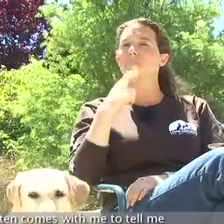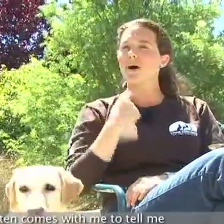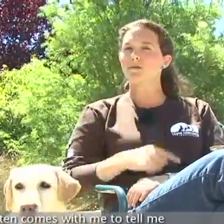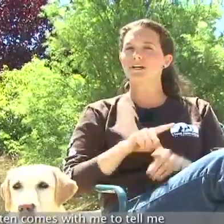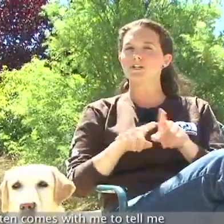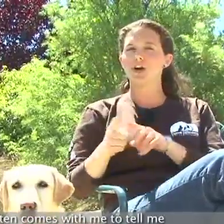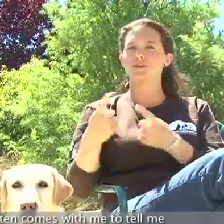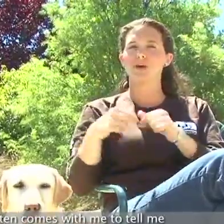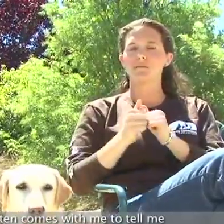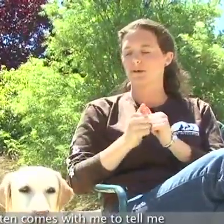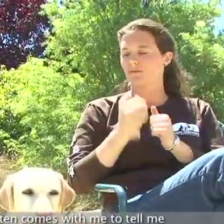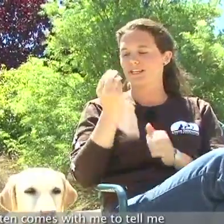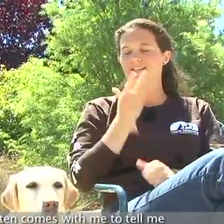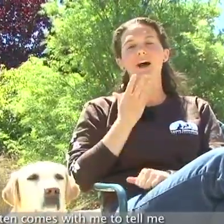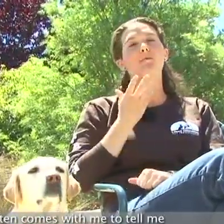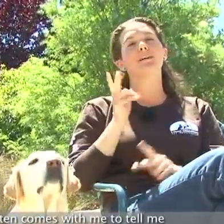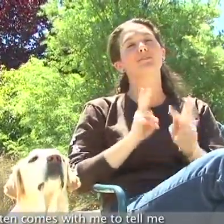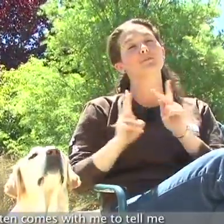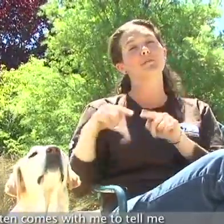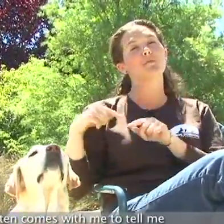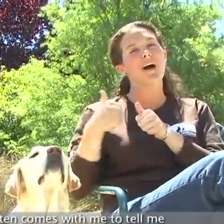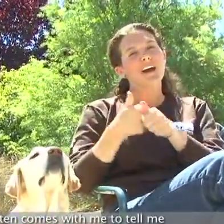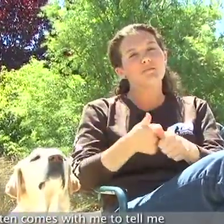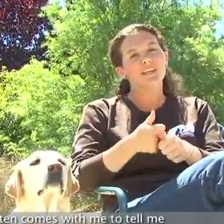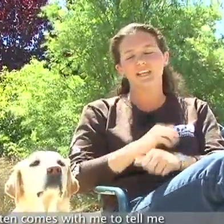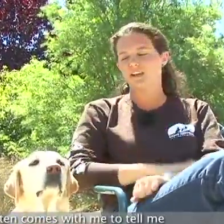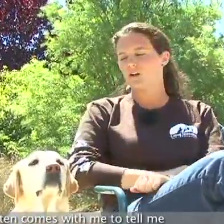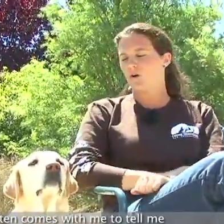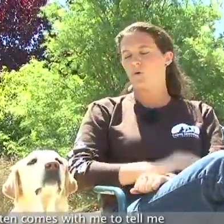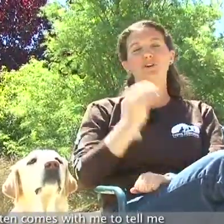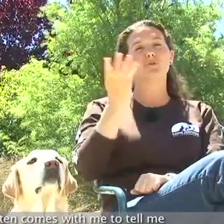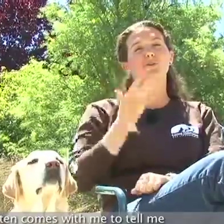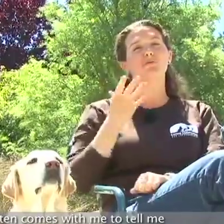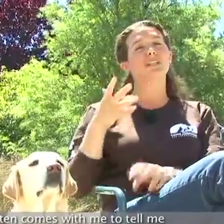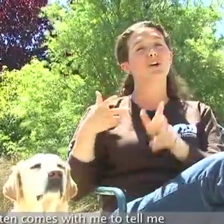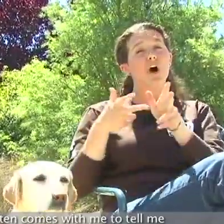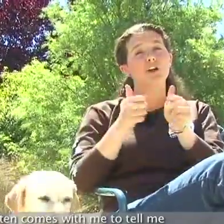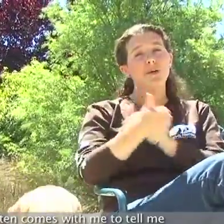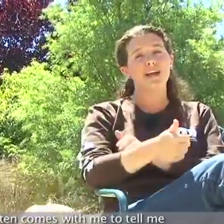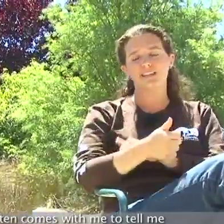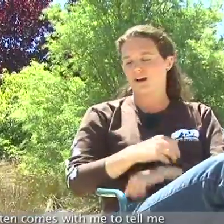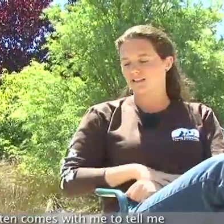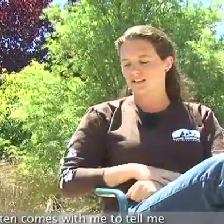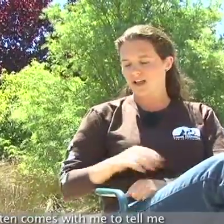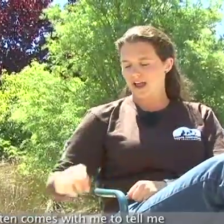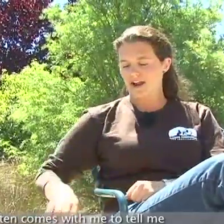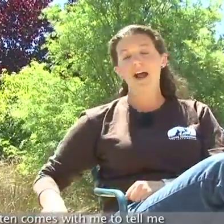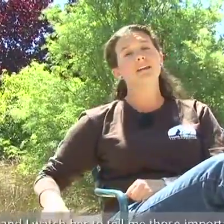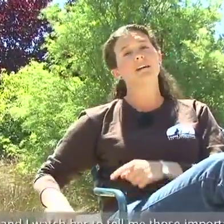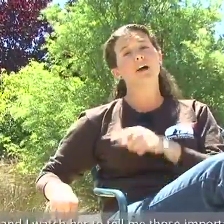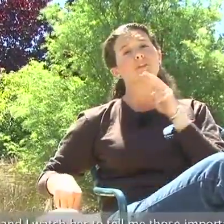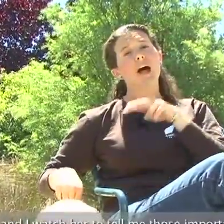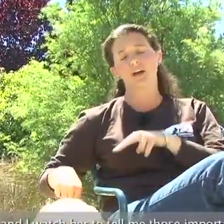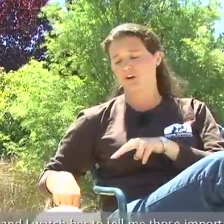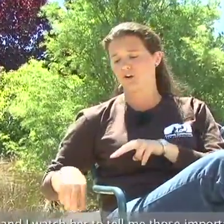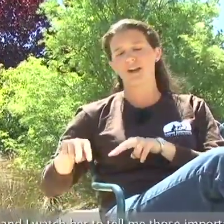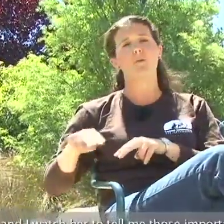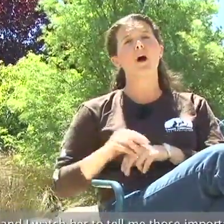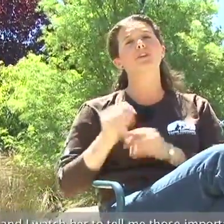In public, she also comes with me to tell me if there's people behind me or to alert me to cars passing us, and I rely on her and I watch